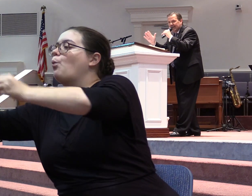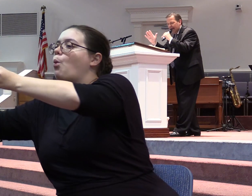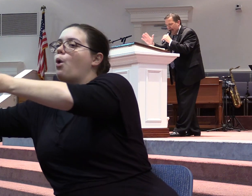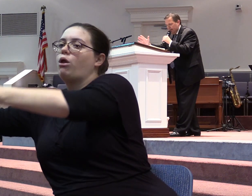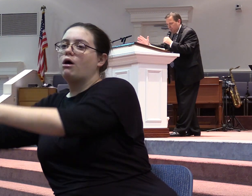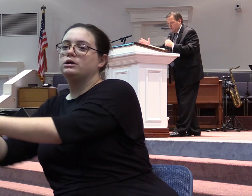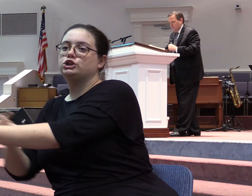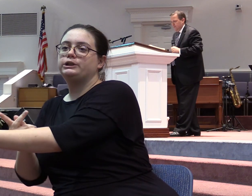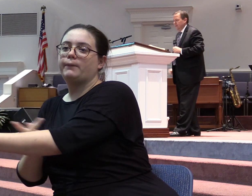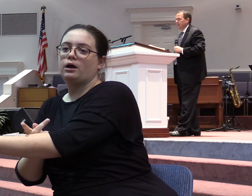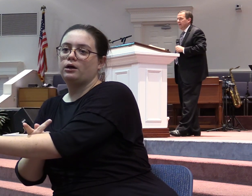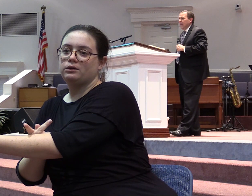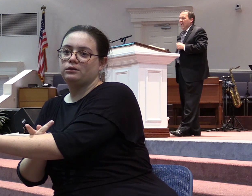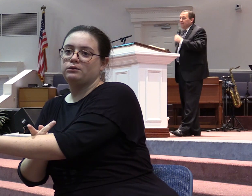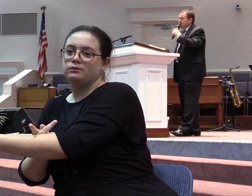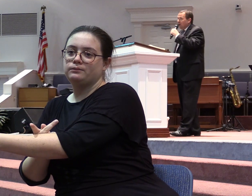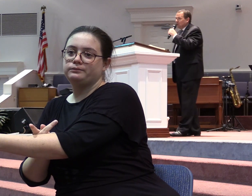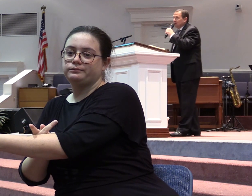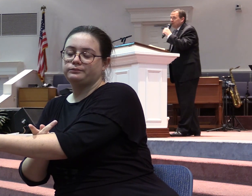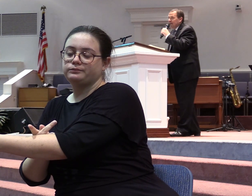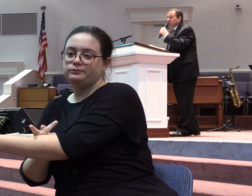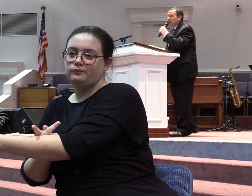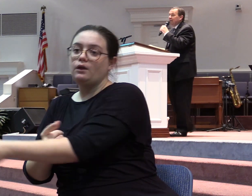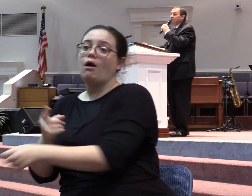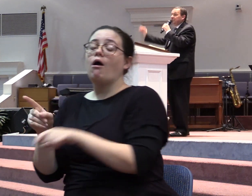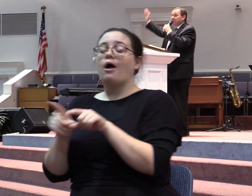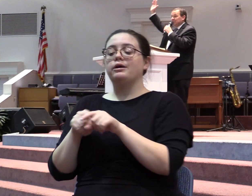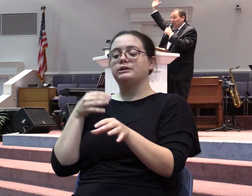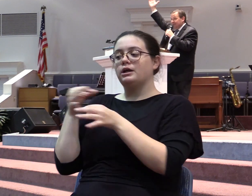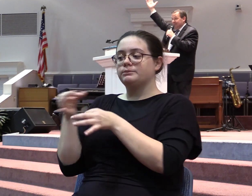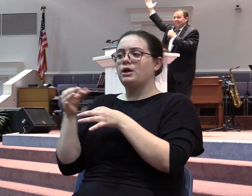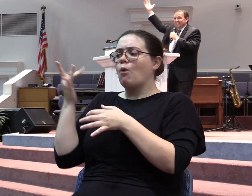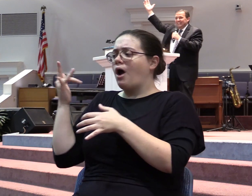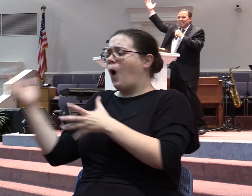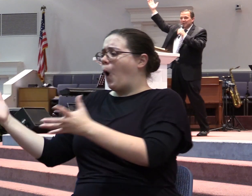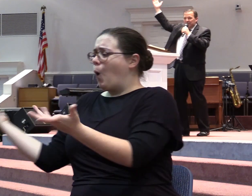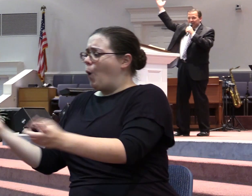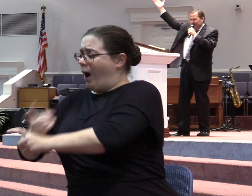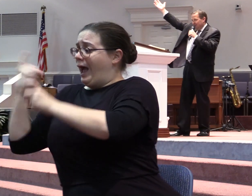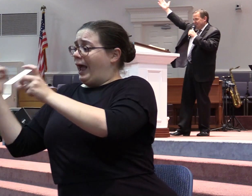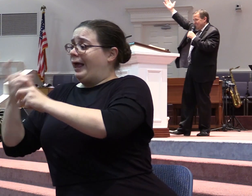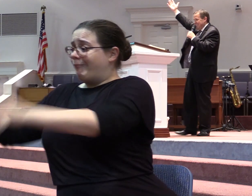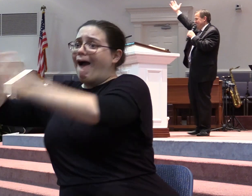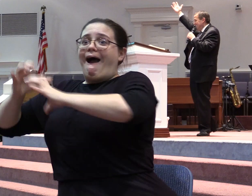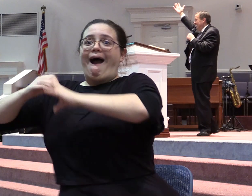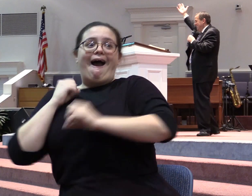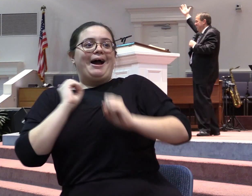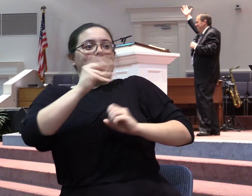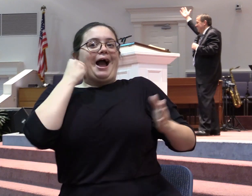missing animal. Yes. And this also explains why he would be rejoicing when he found it.